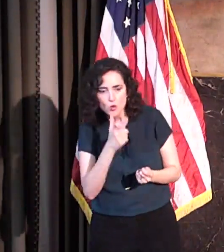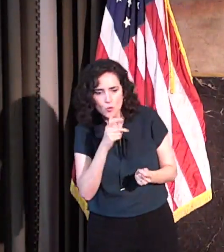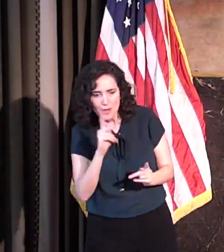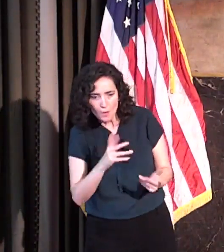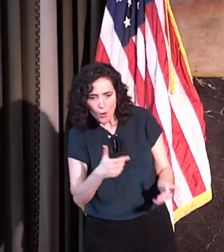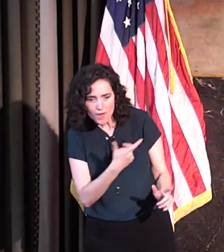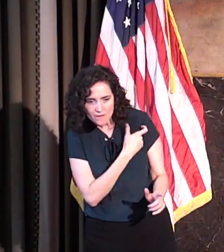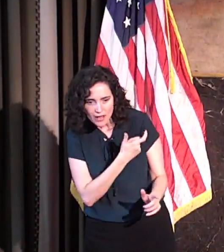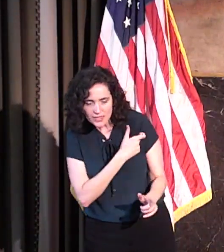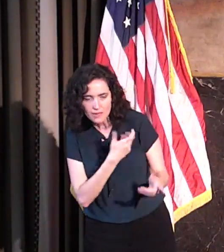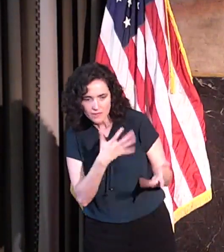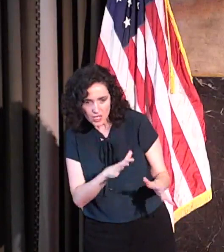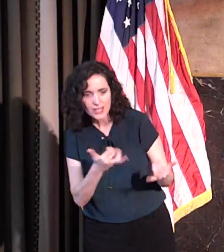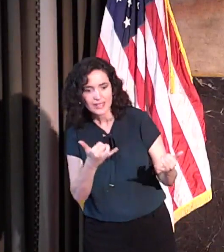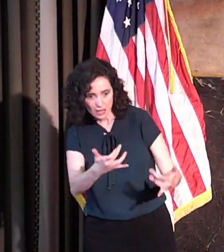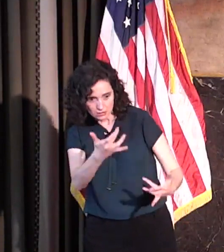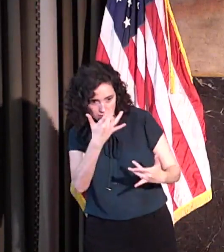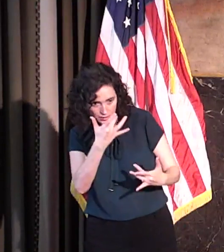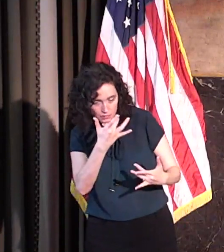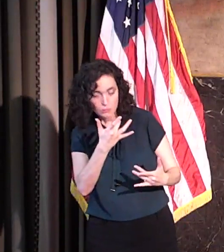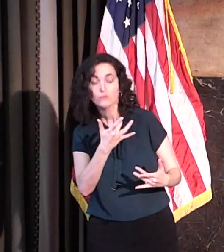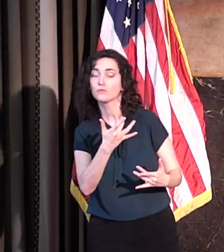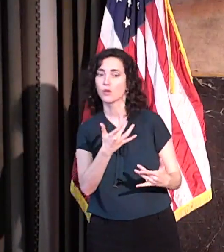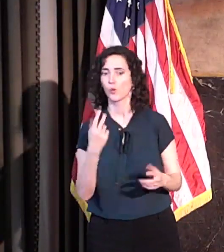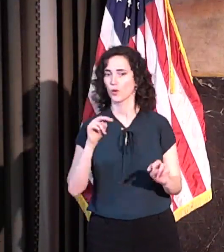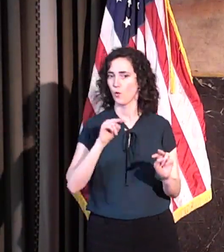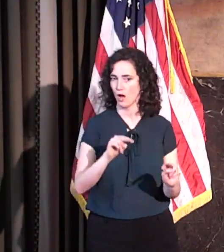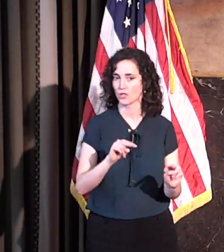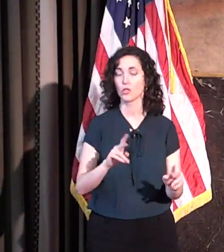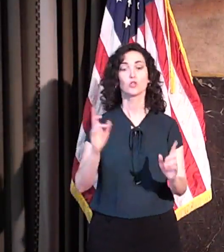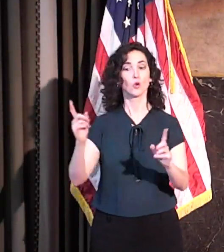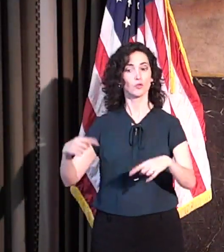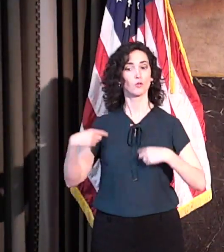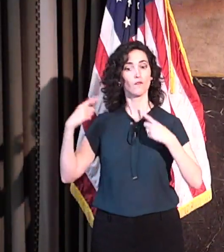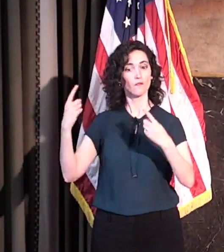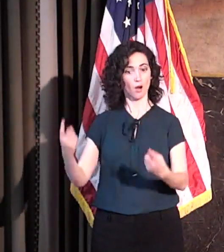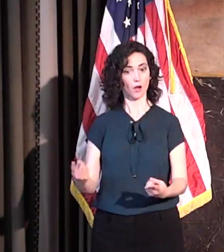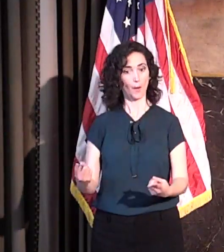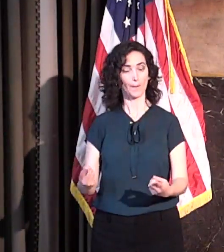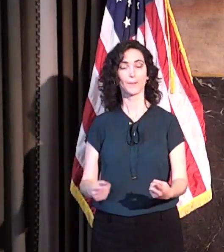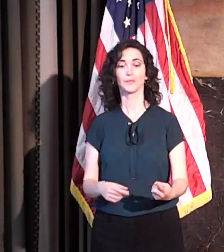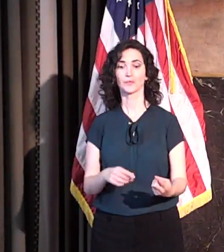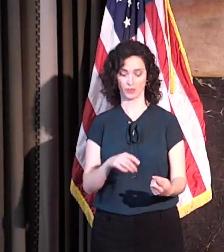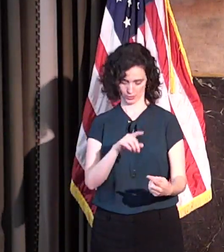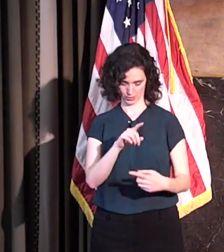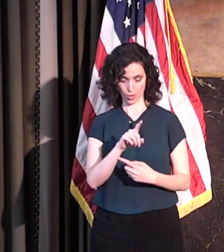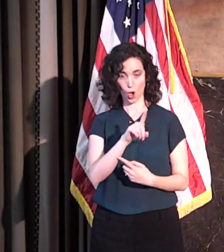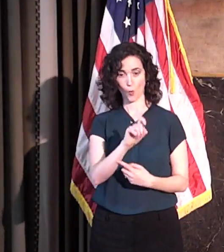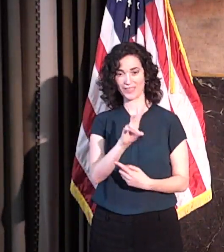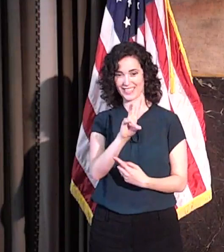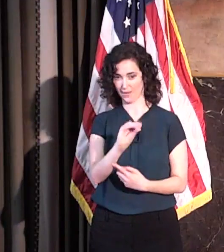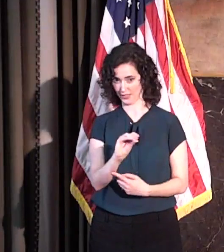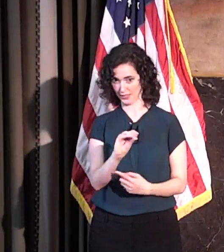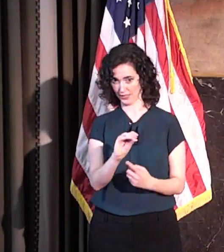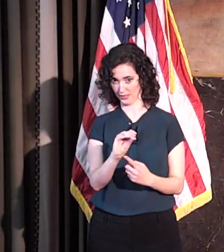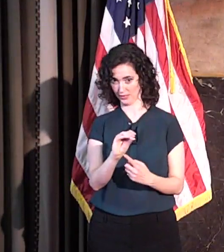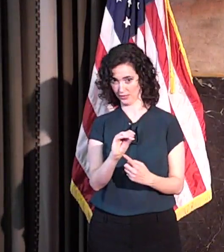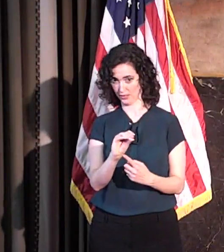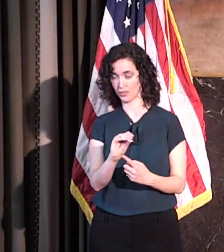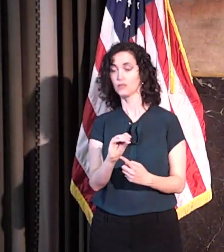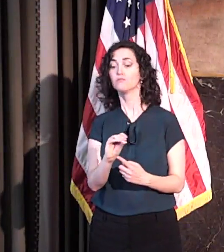as of today, there have been 170 breakthrough cases, which represents